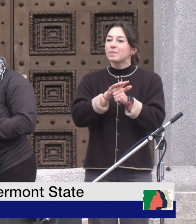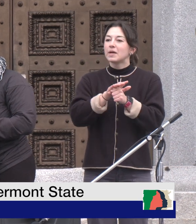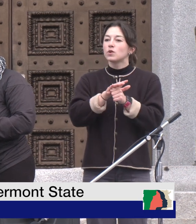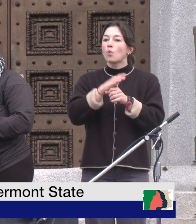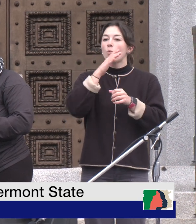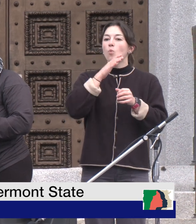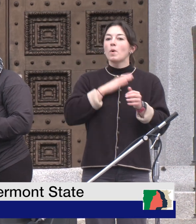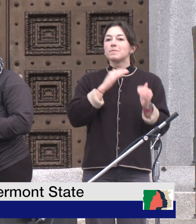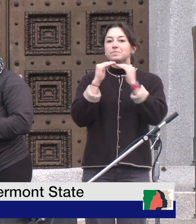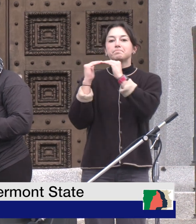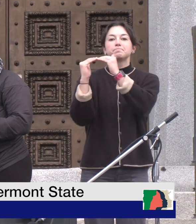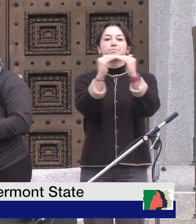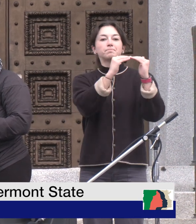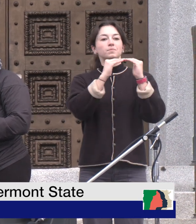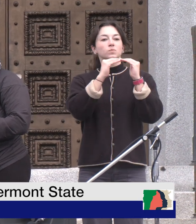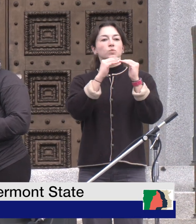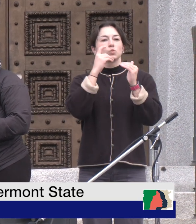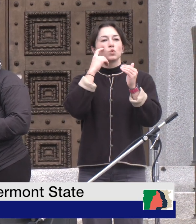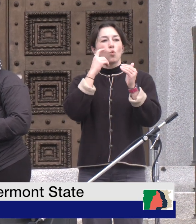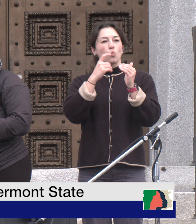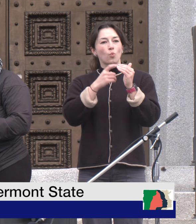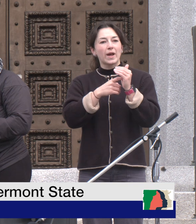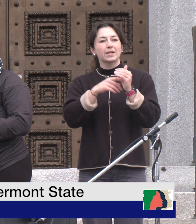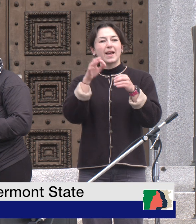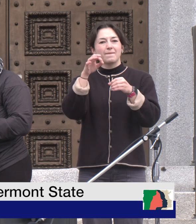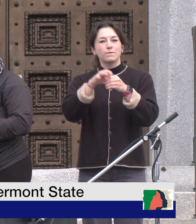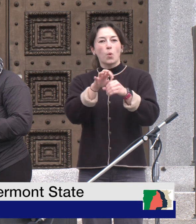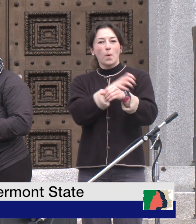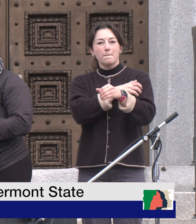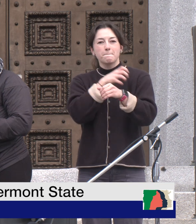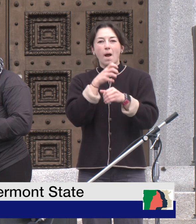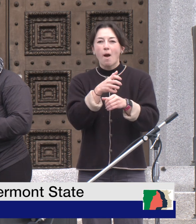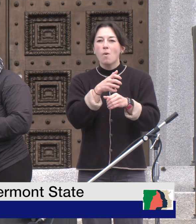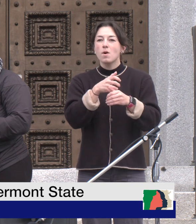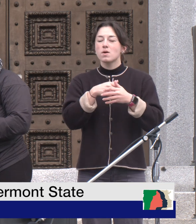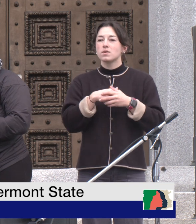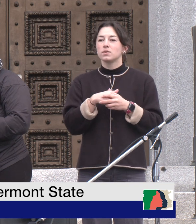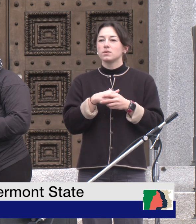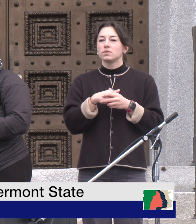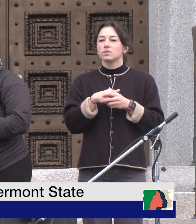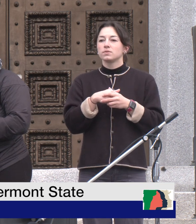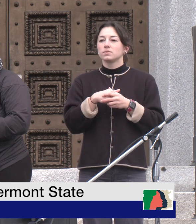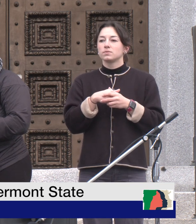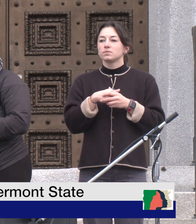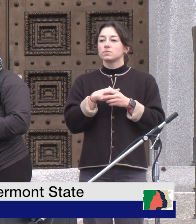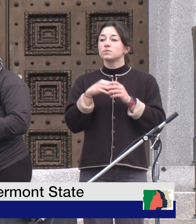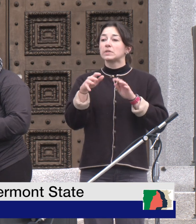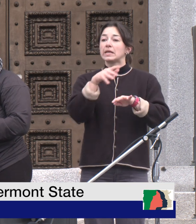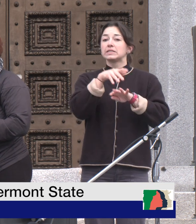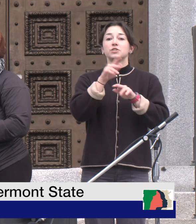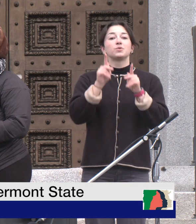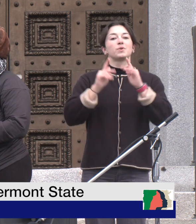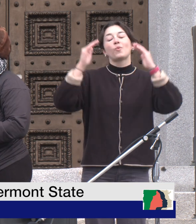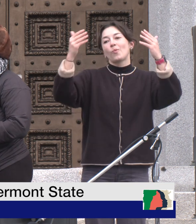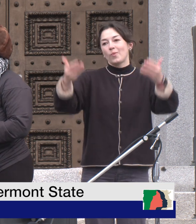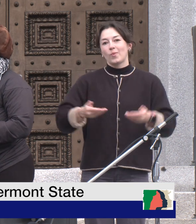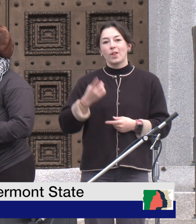for women and to recognize the power that voters hold to fight for women's rights, the Odinak and Wallanaku people welcome